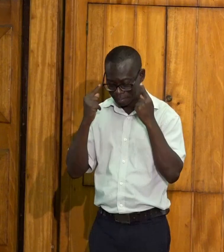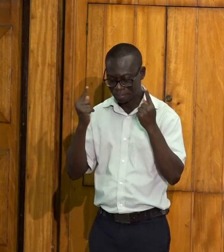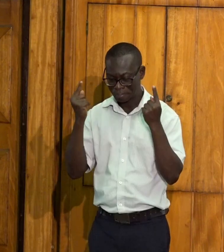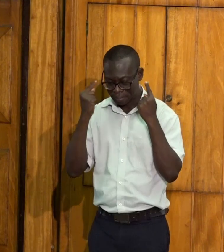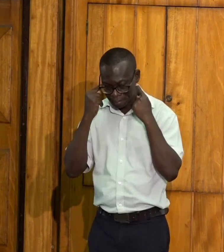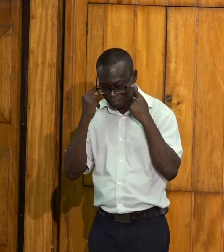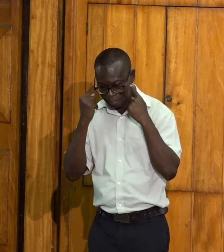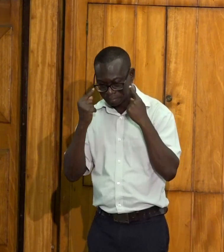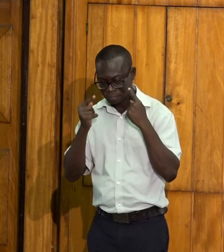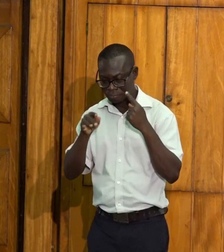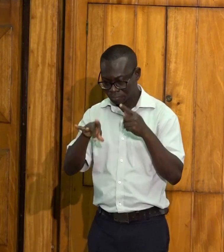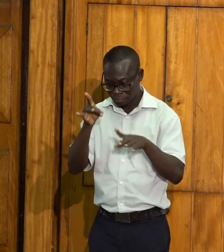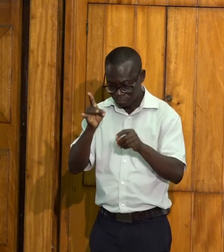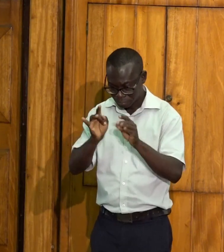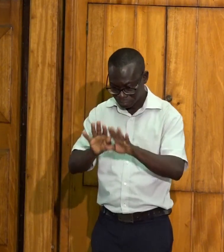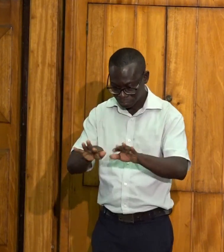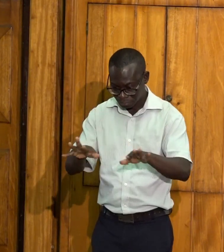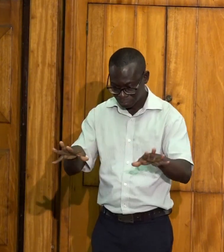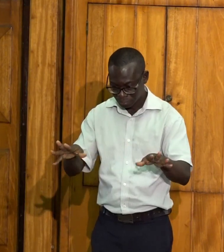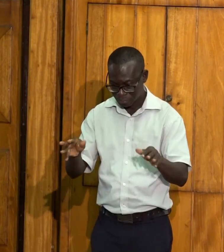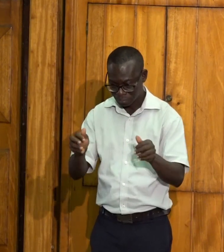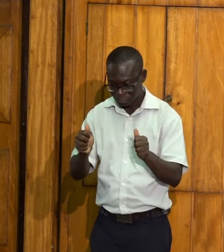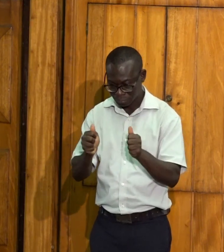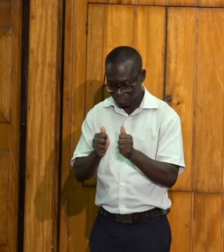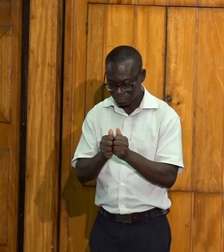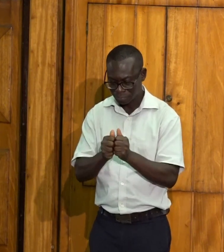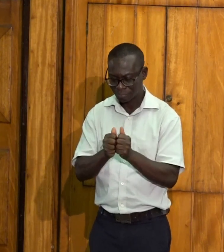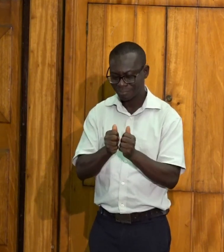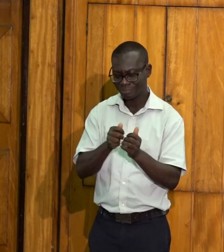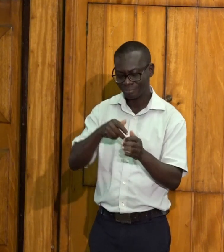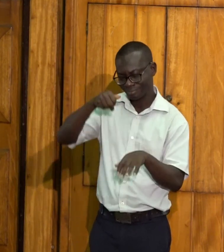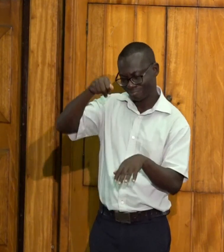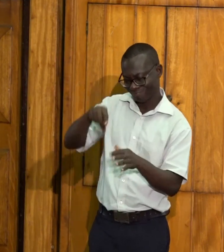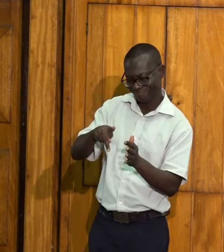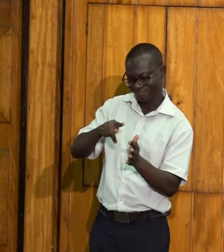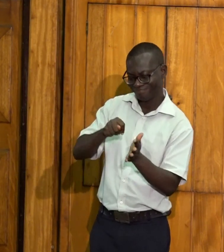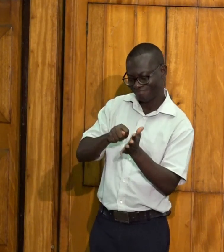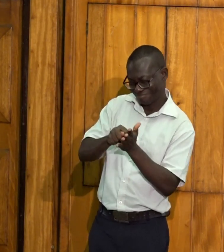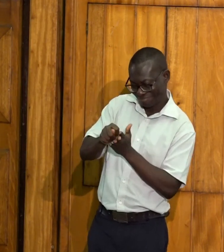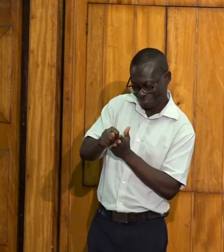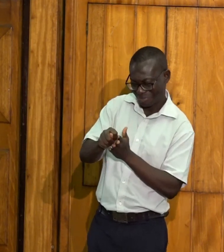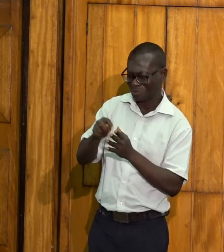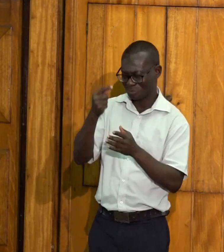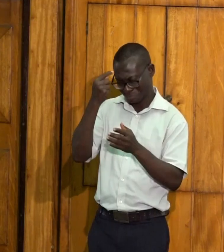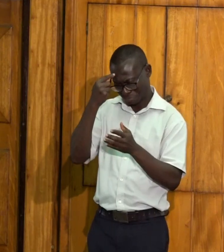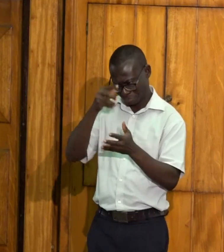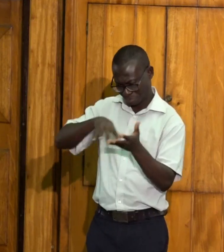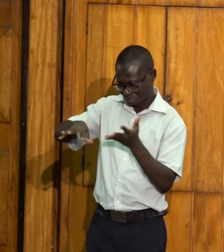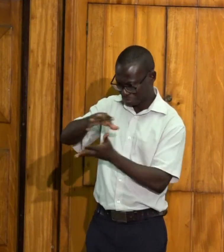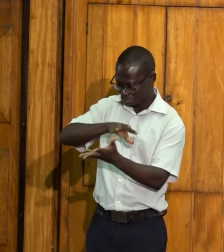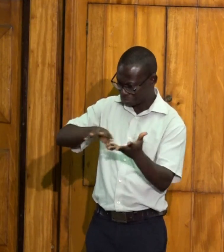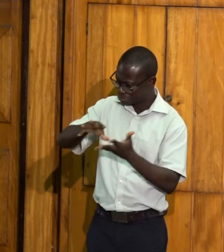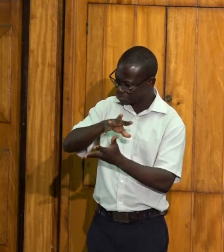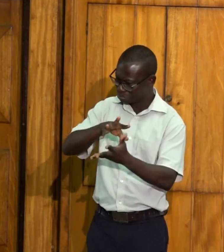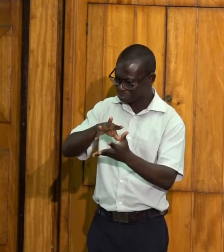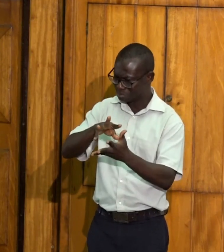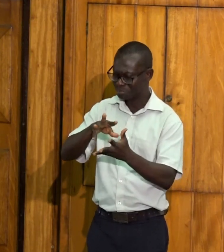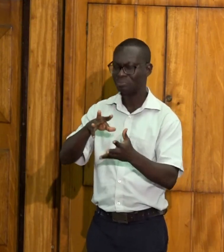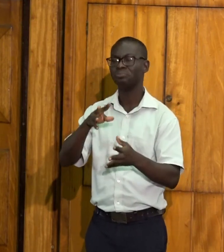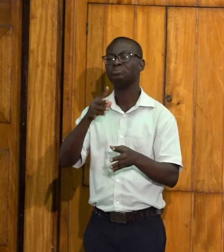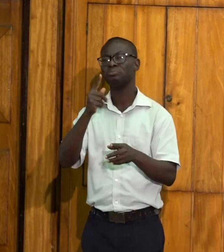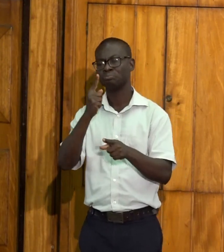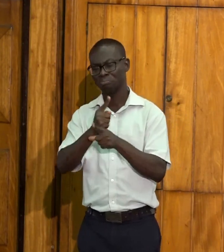we found children living with half-truths and confusion. Okay, so that element of disclosure is